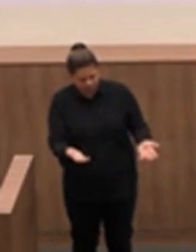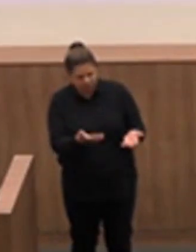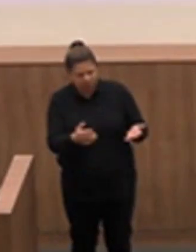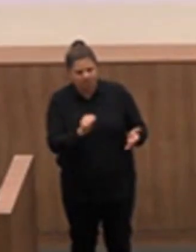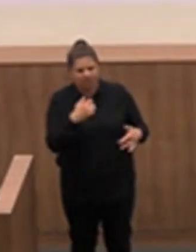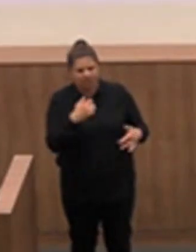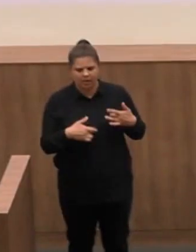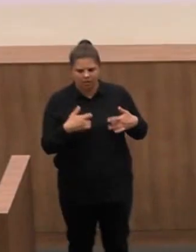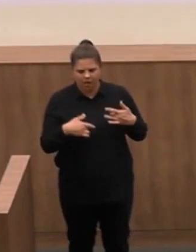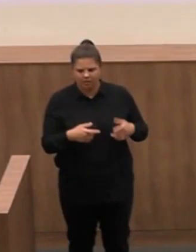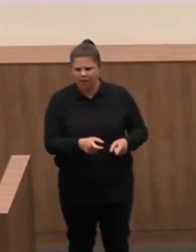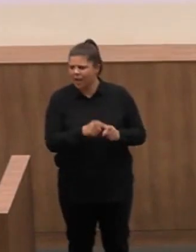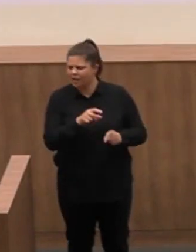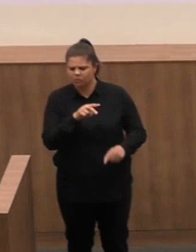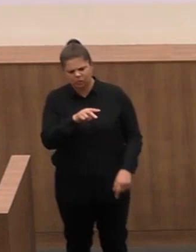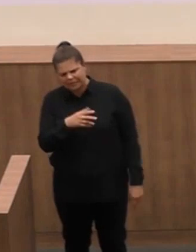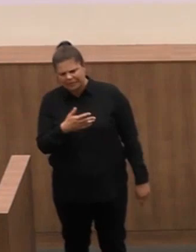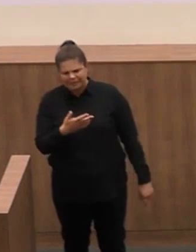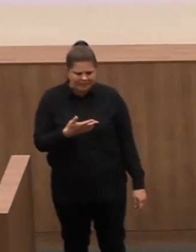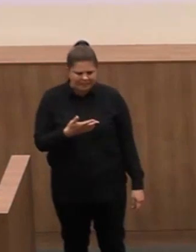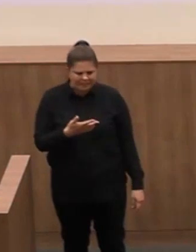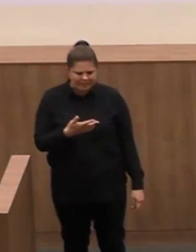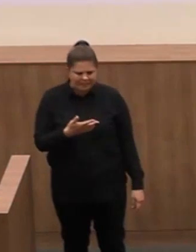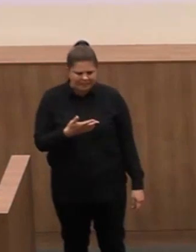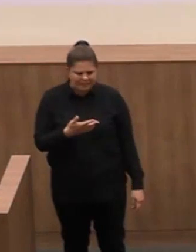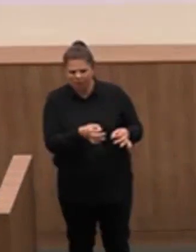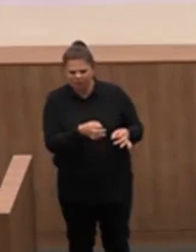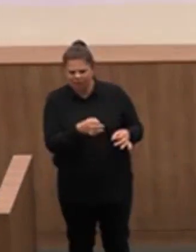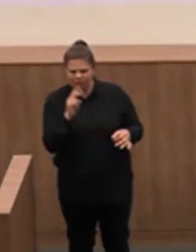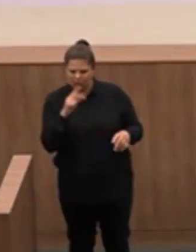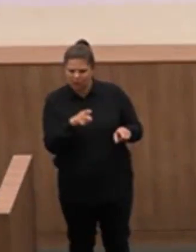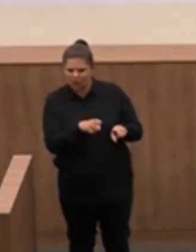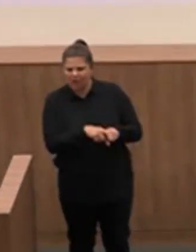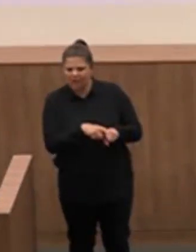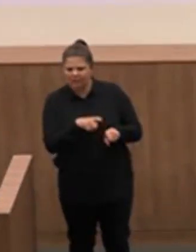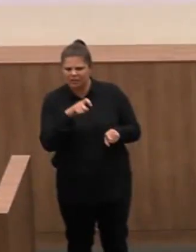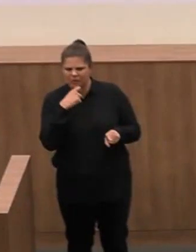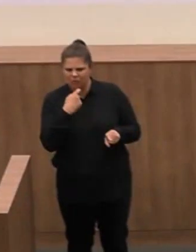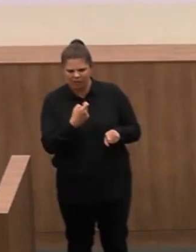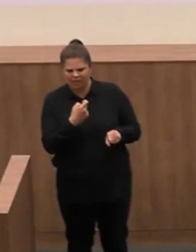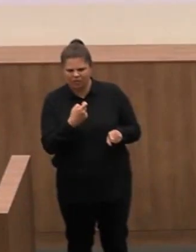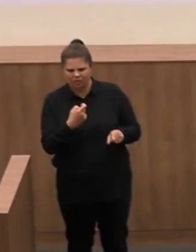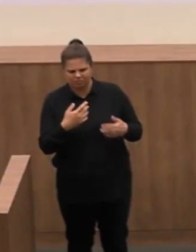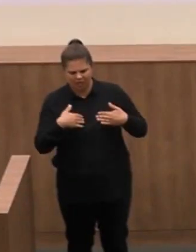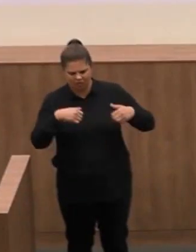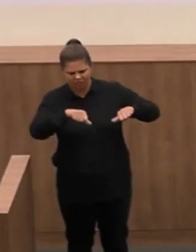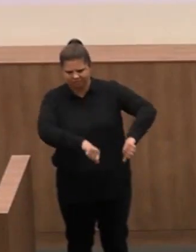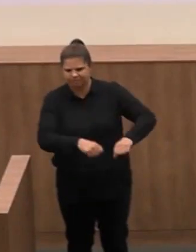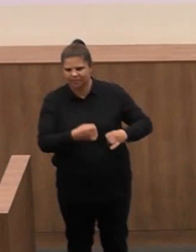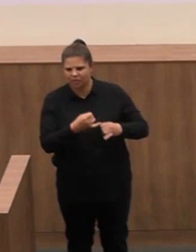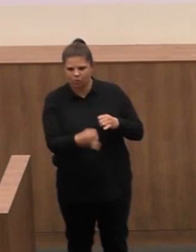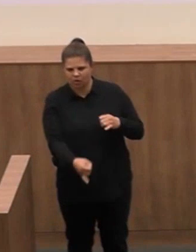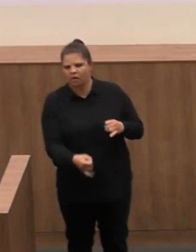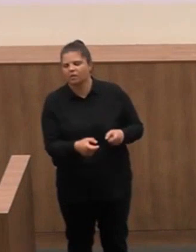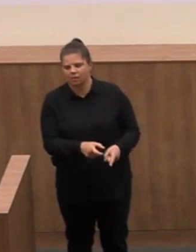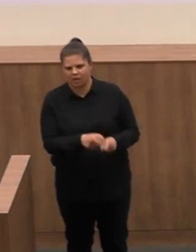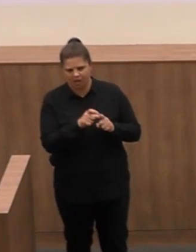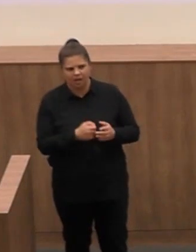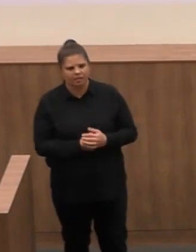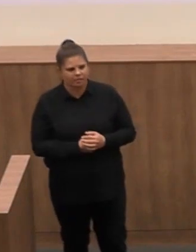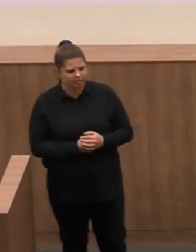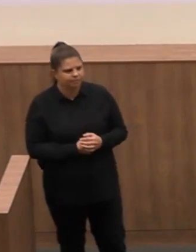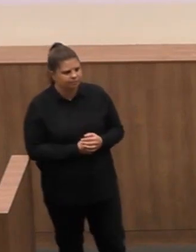and it's hard to watch people who make decisions to do things that make themselves more unhealthy or worse. And it's also something